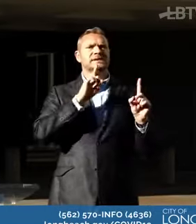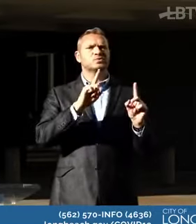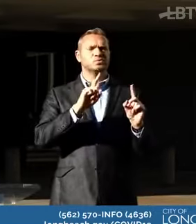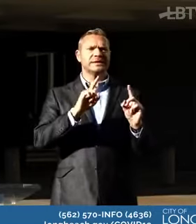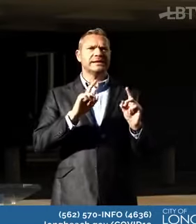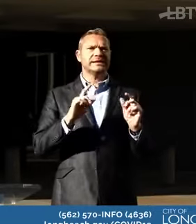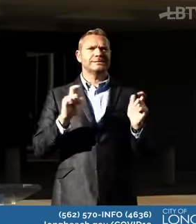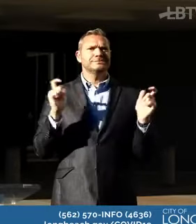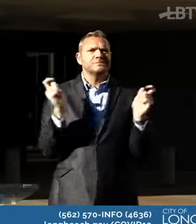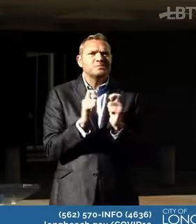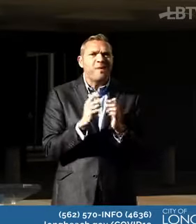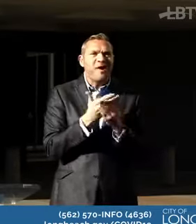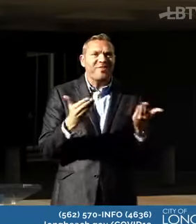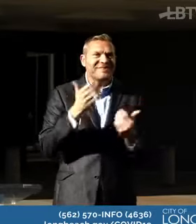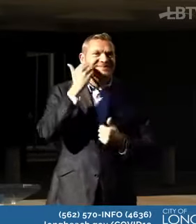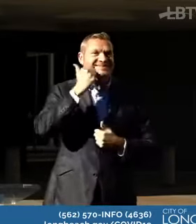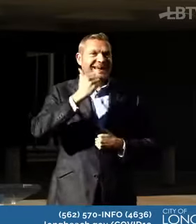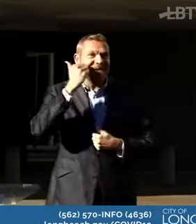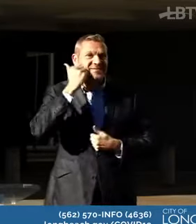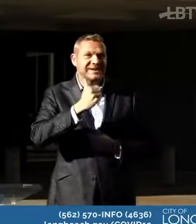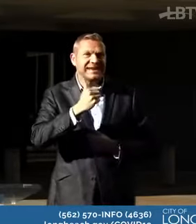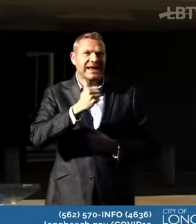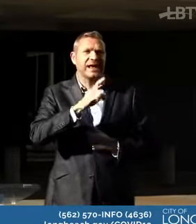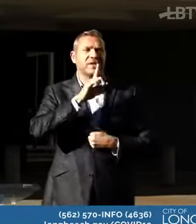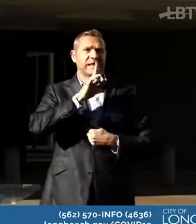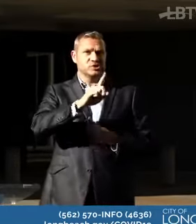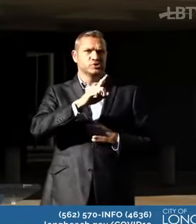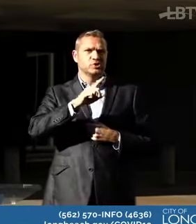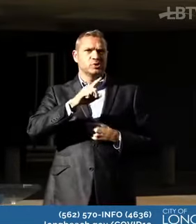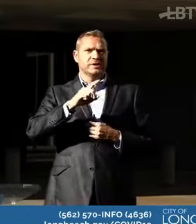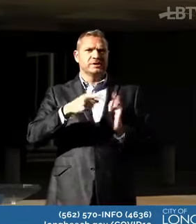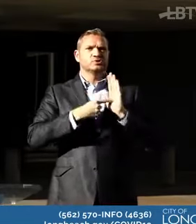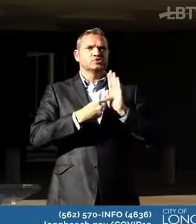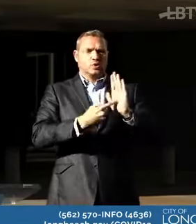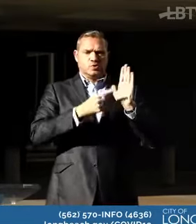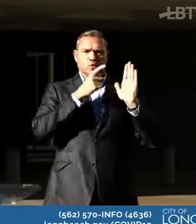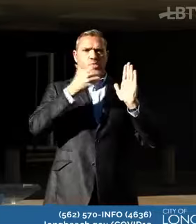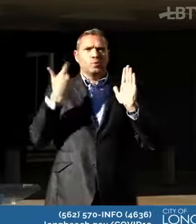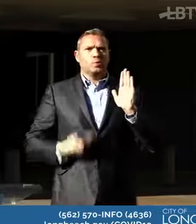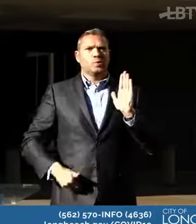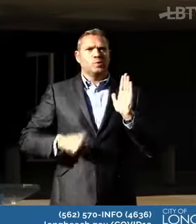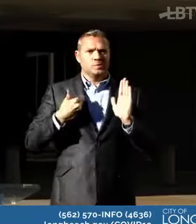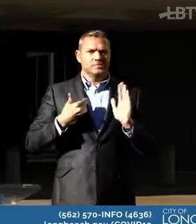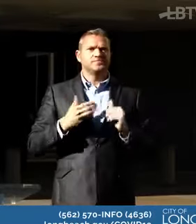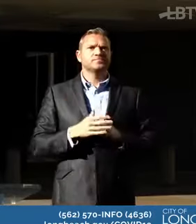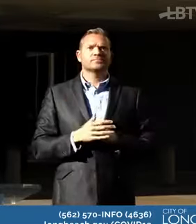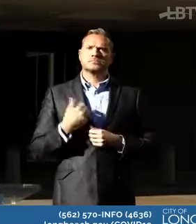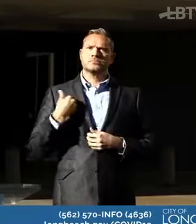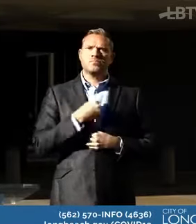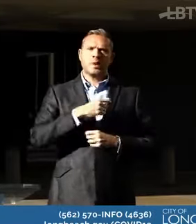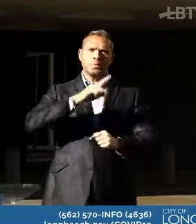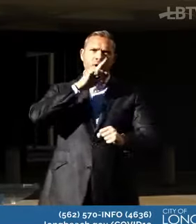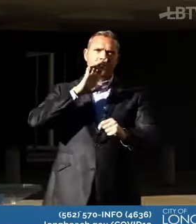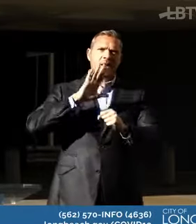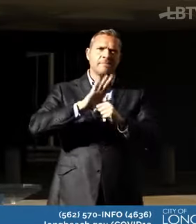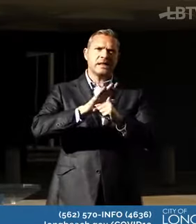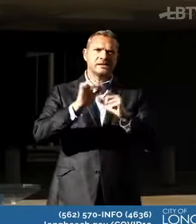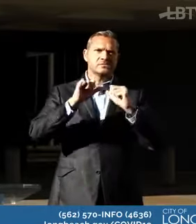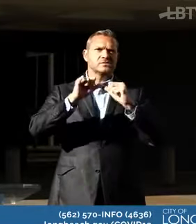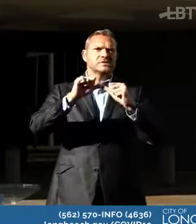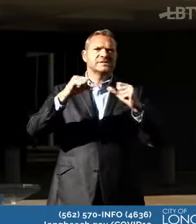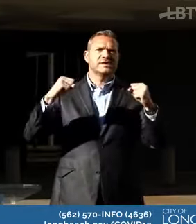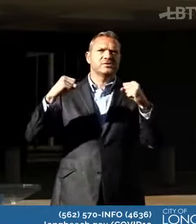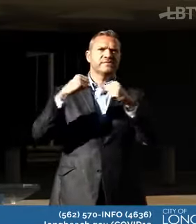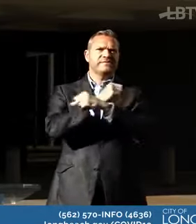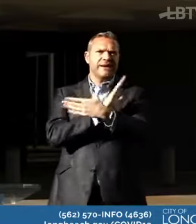that ultimately defines us. We are encouraged by the progress to fight this virus, and in the